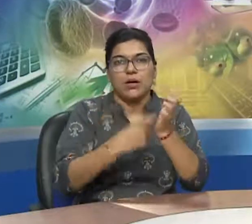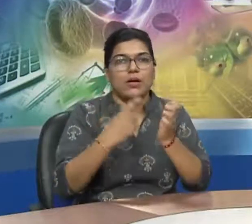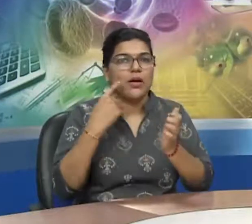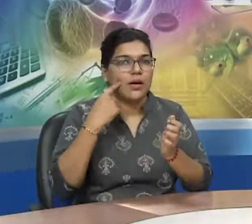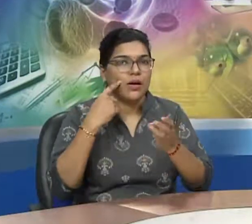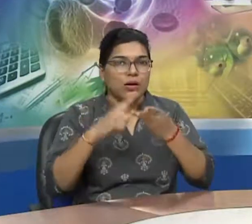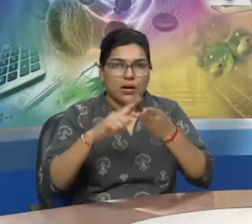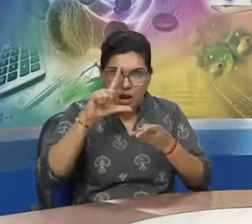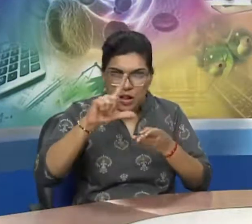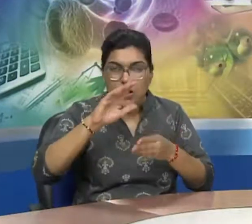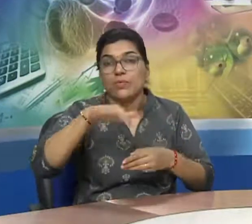Gabriel Okara.